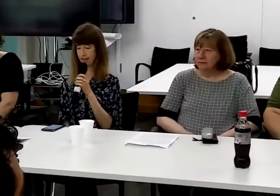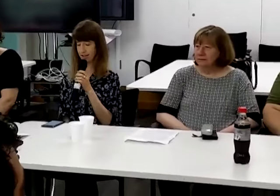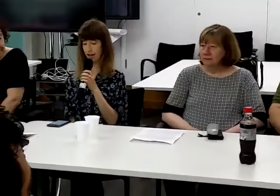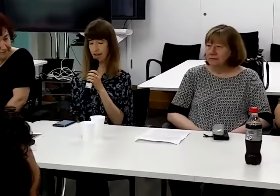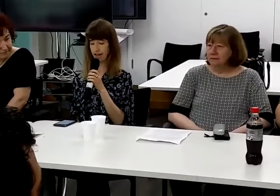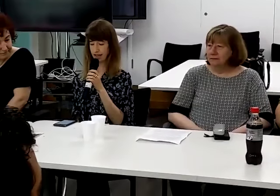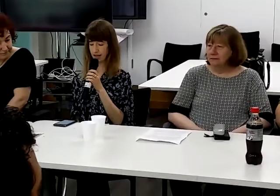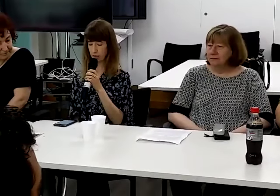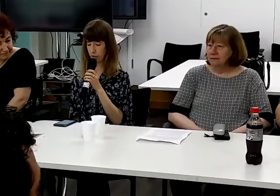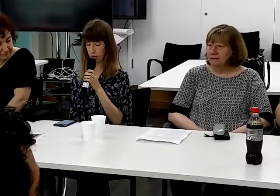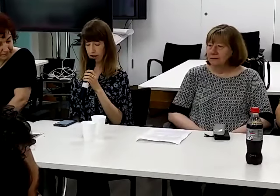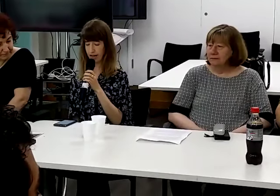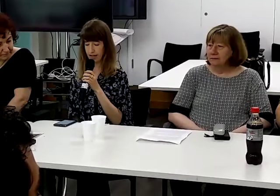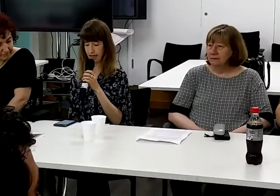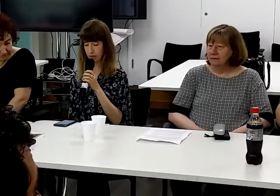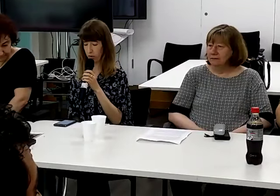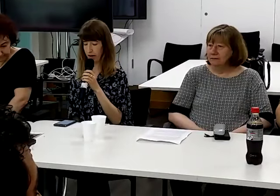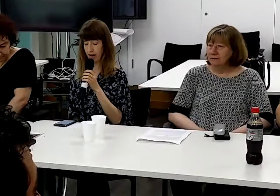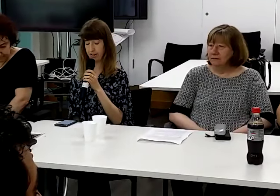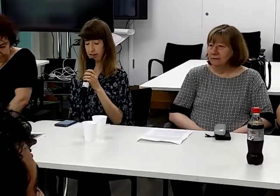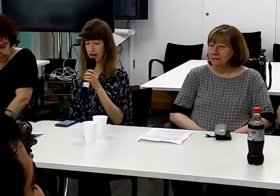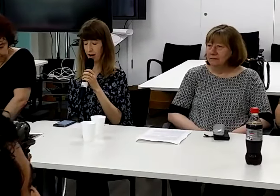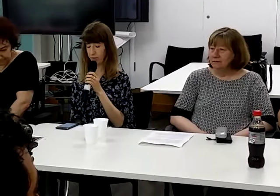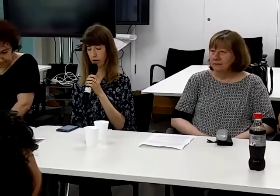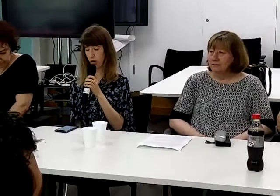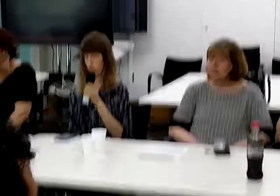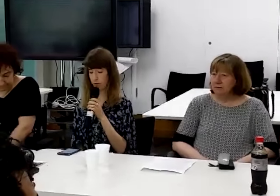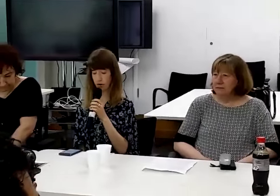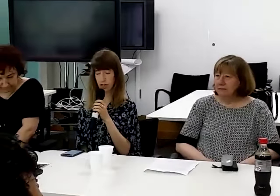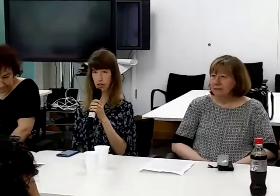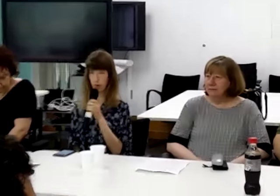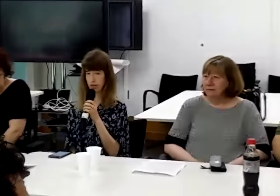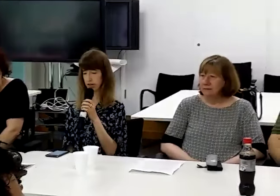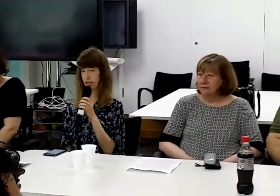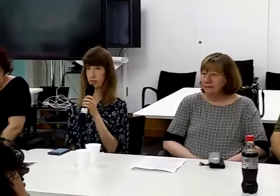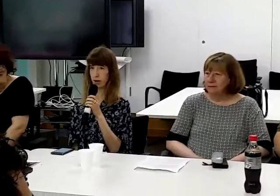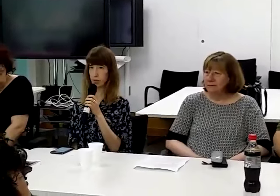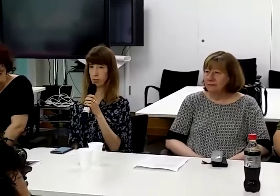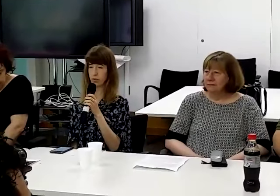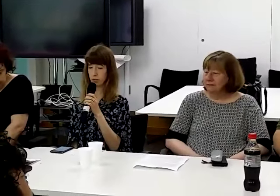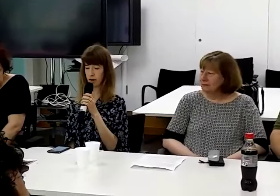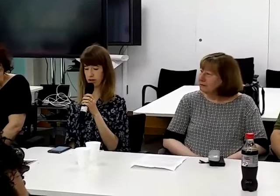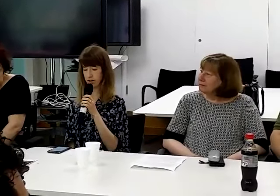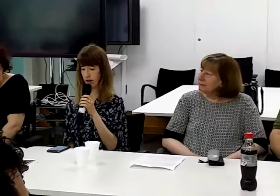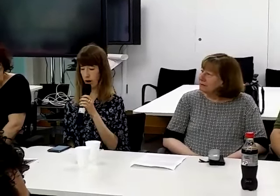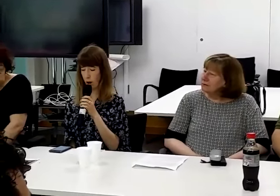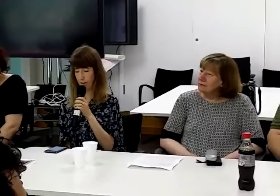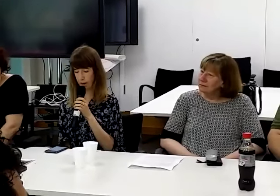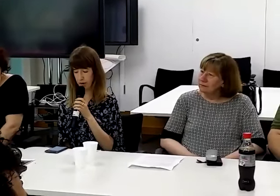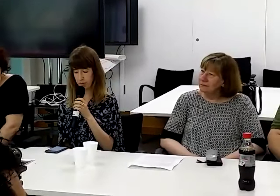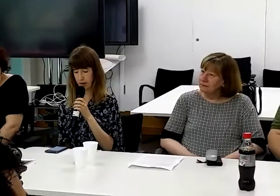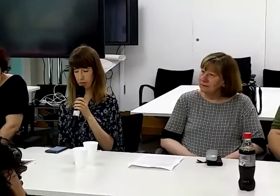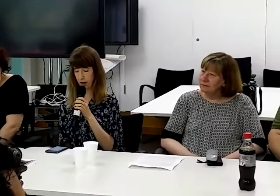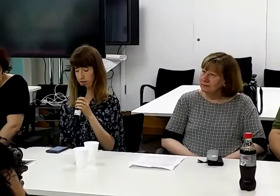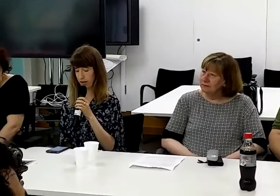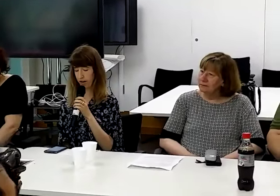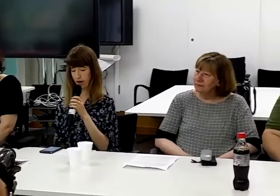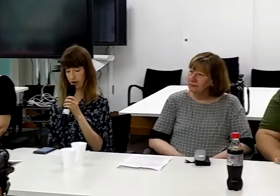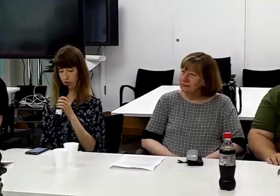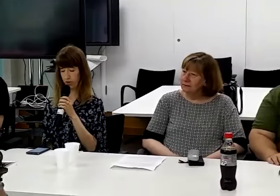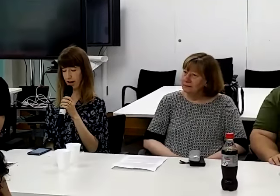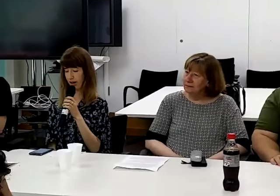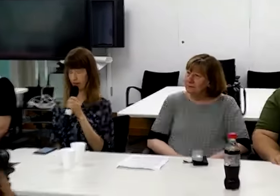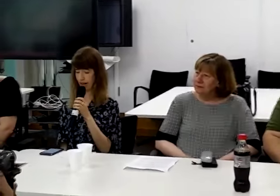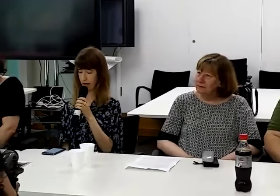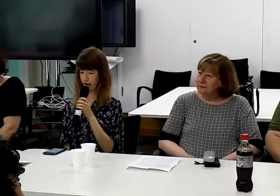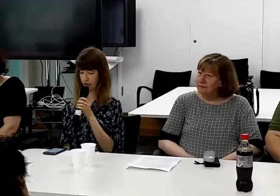vigils and meetings, lending their support and listening to what we have to say, often on issues that are desperately important to us, but that most people haven't